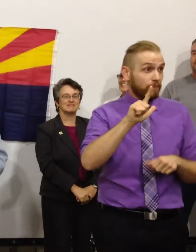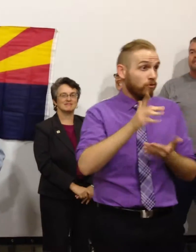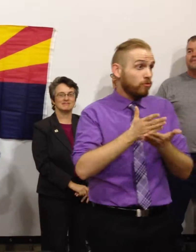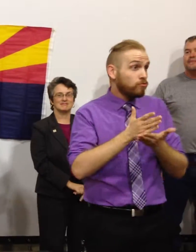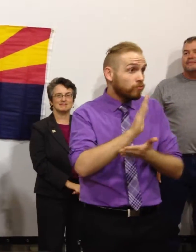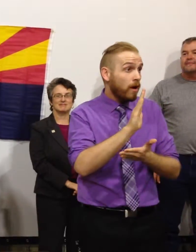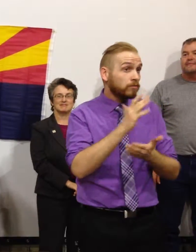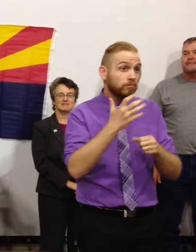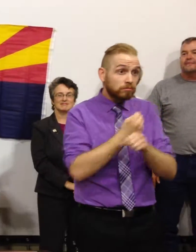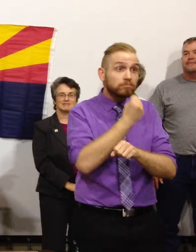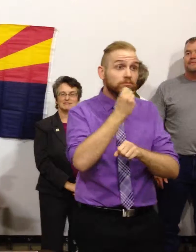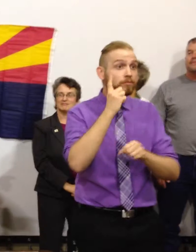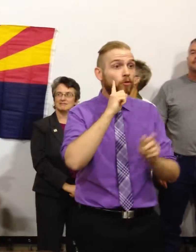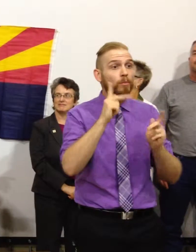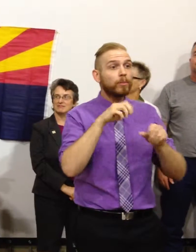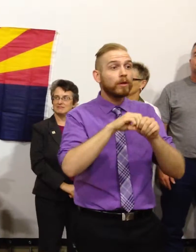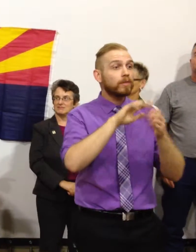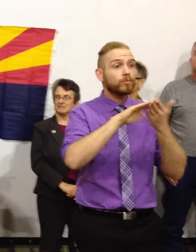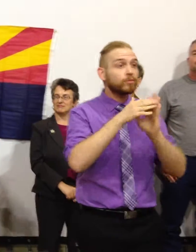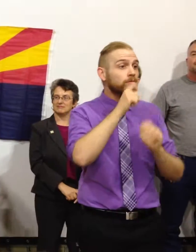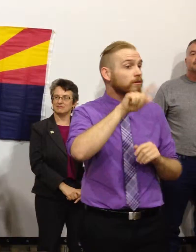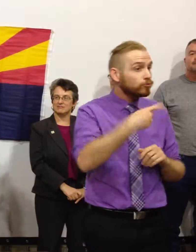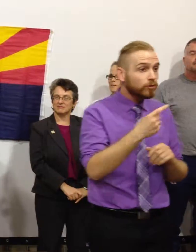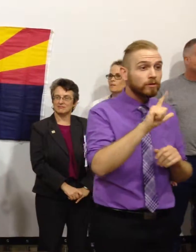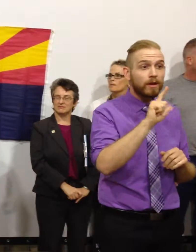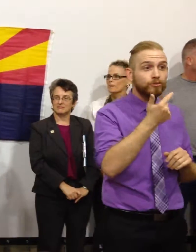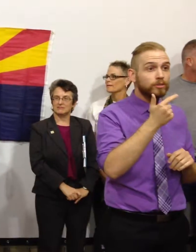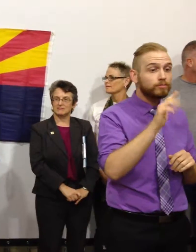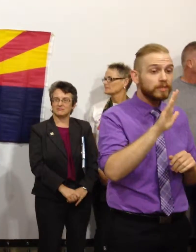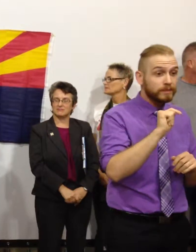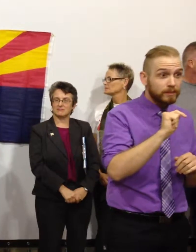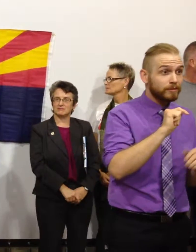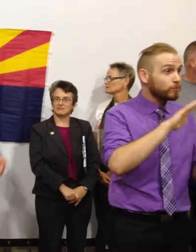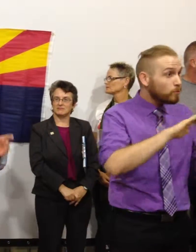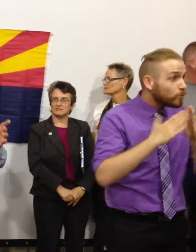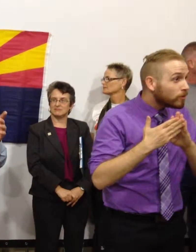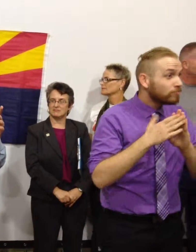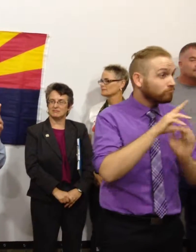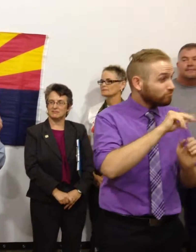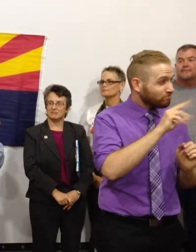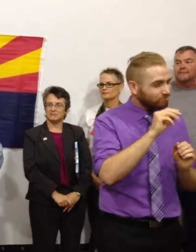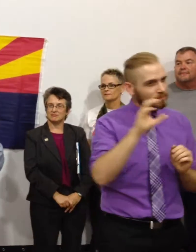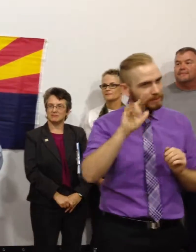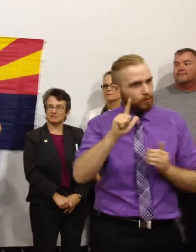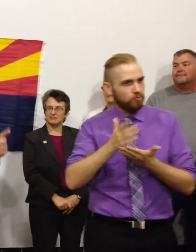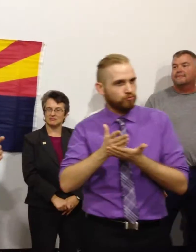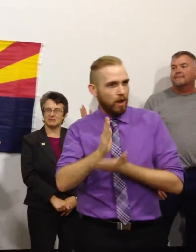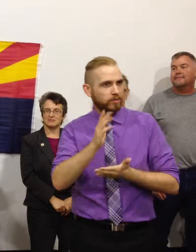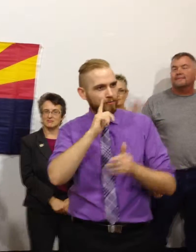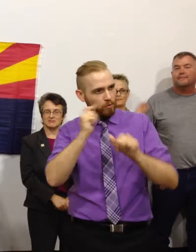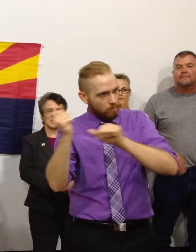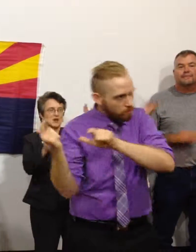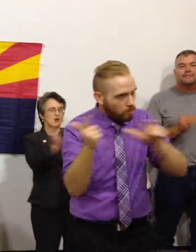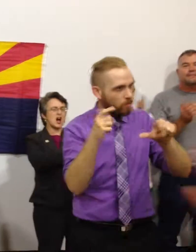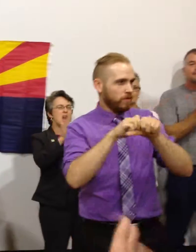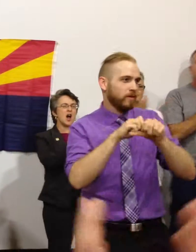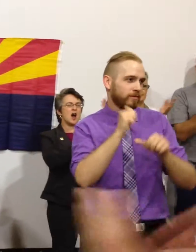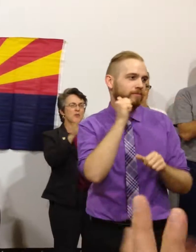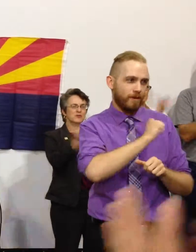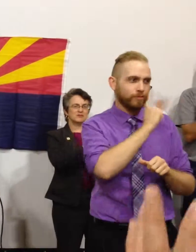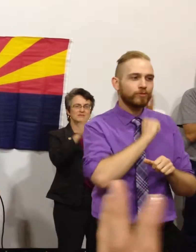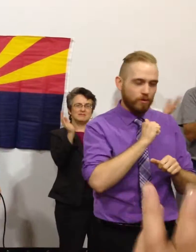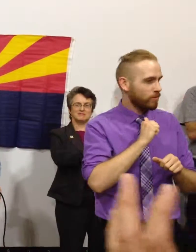people of this community, not just LGBT community and couples. It's a civil rights victory for everyone in the state of